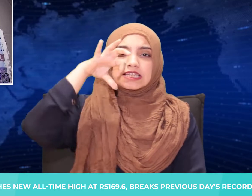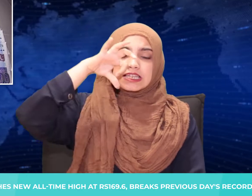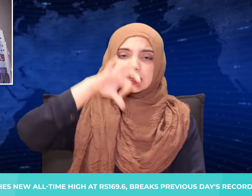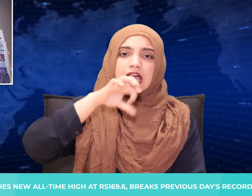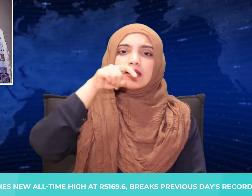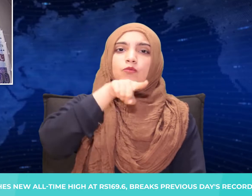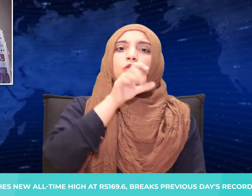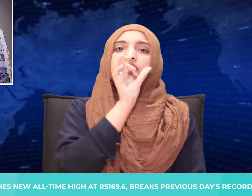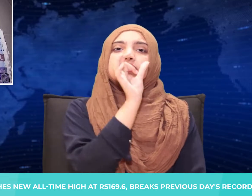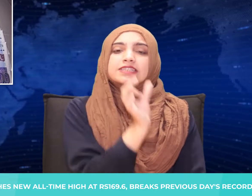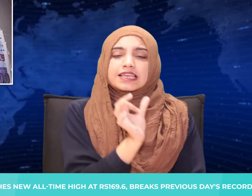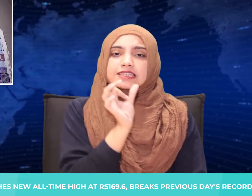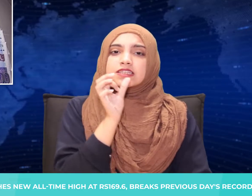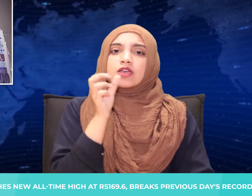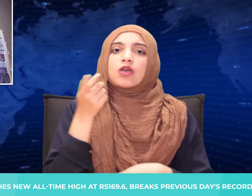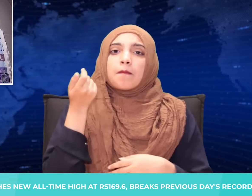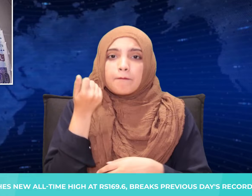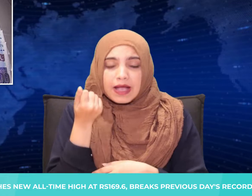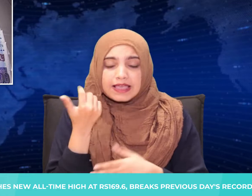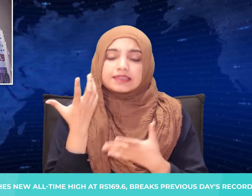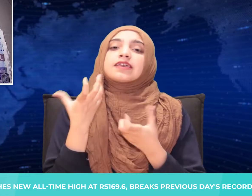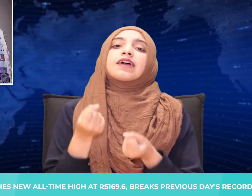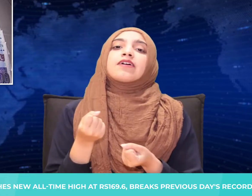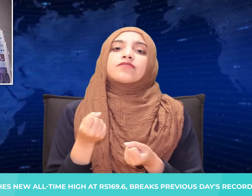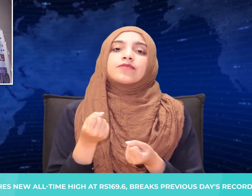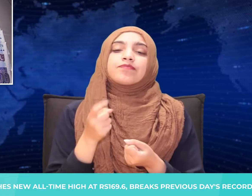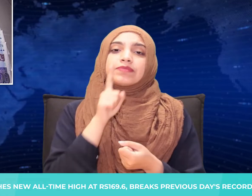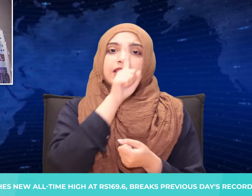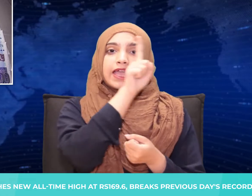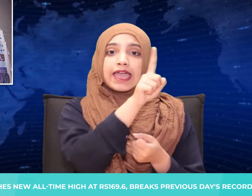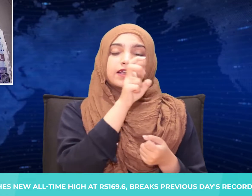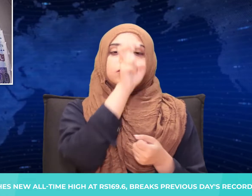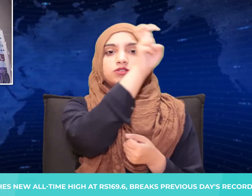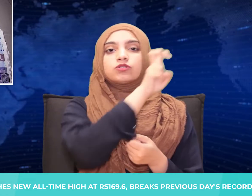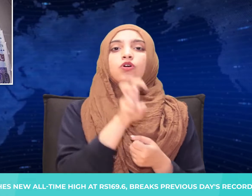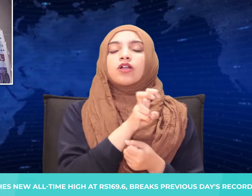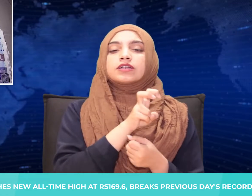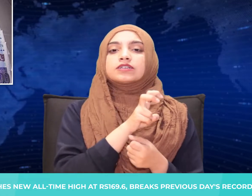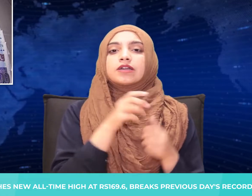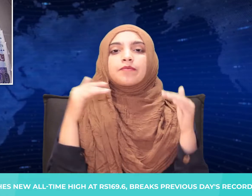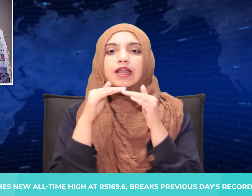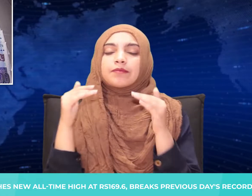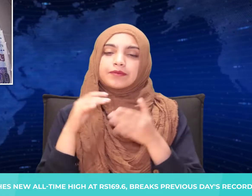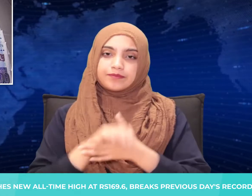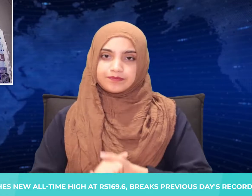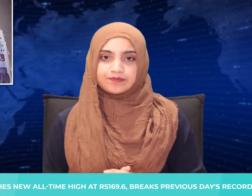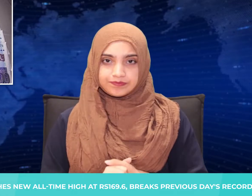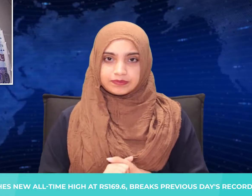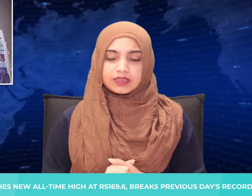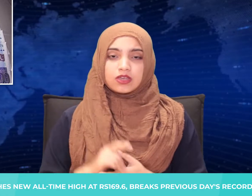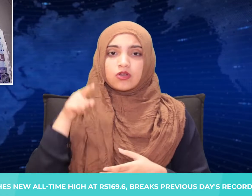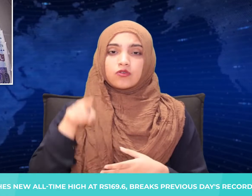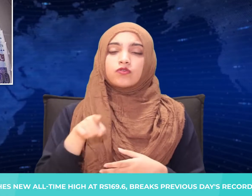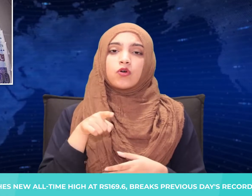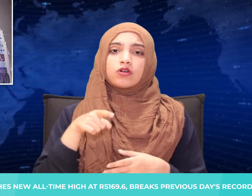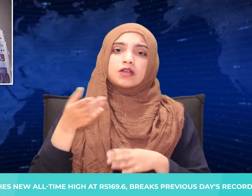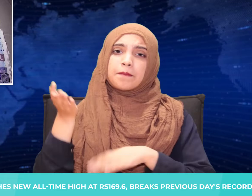interbank market at the onset of the trading session. According to an update posted at